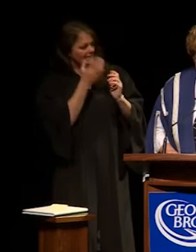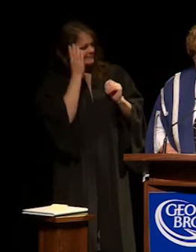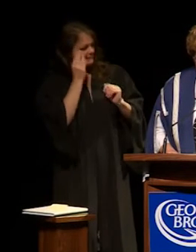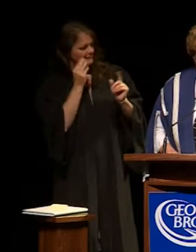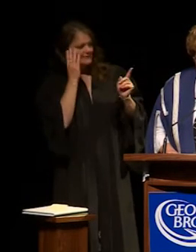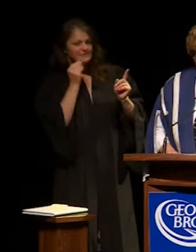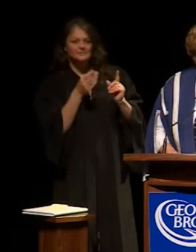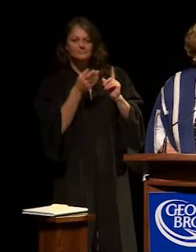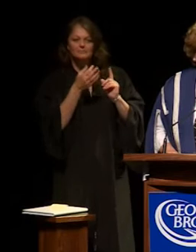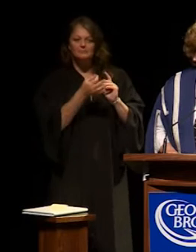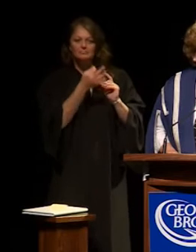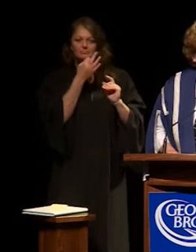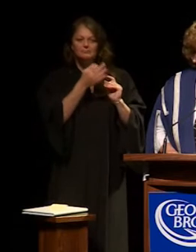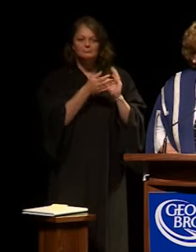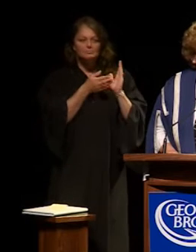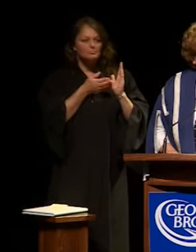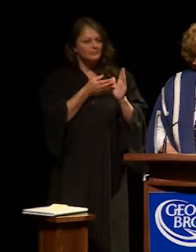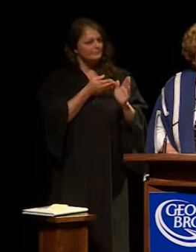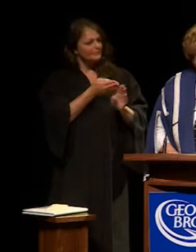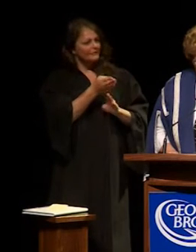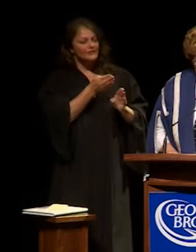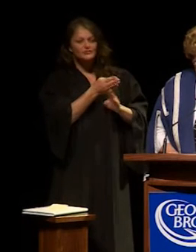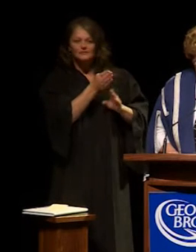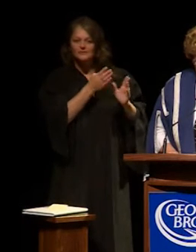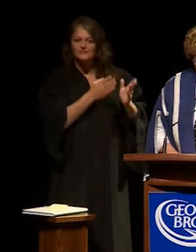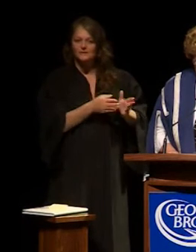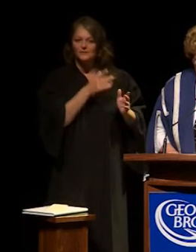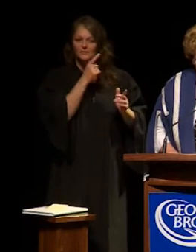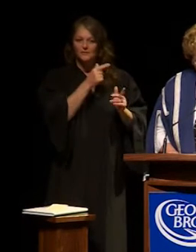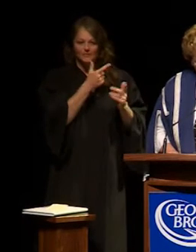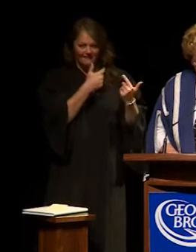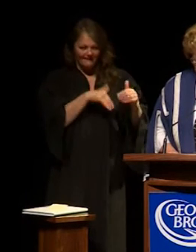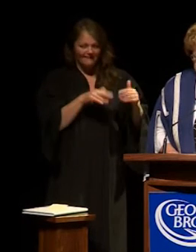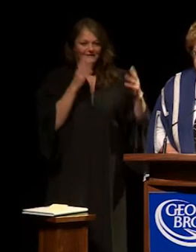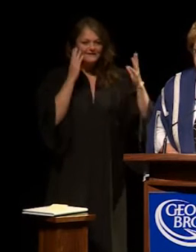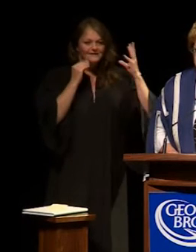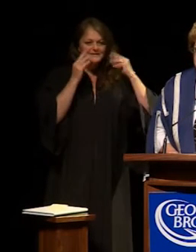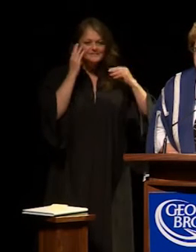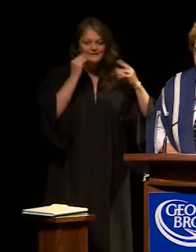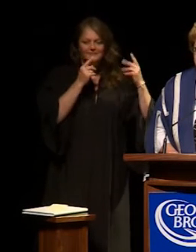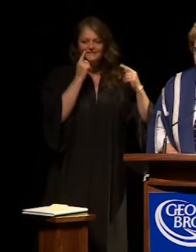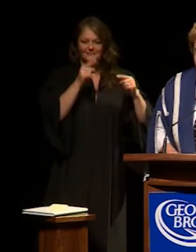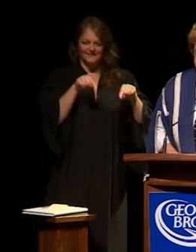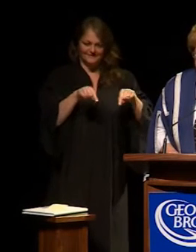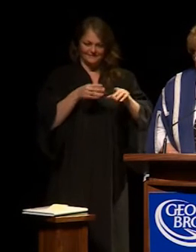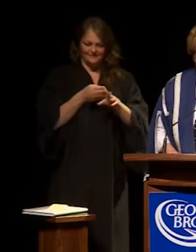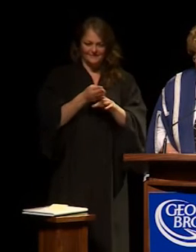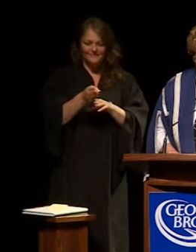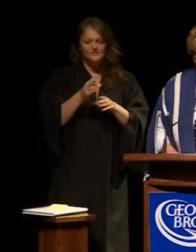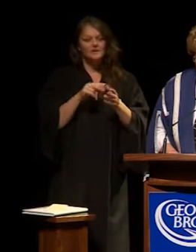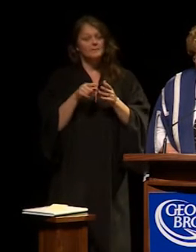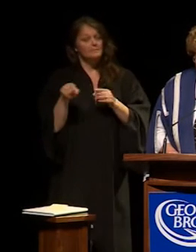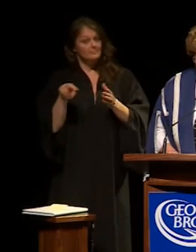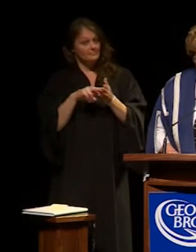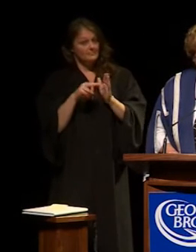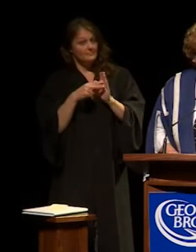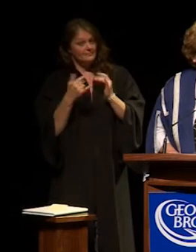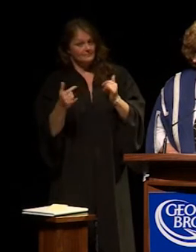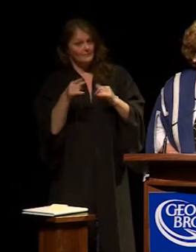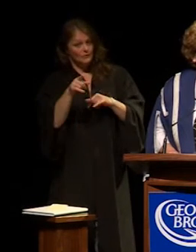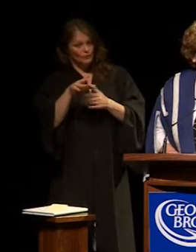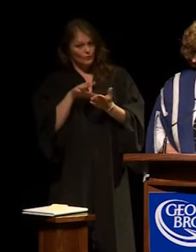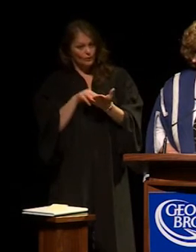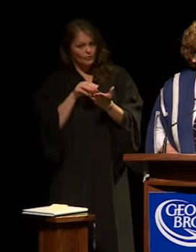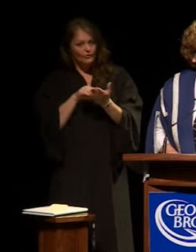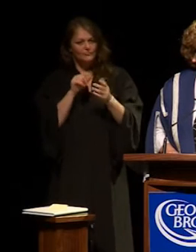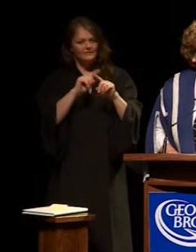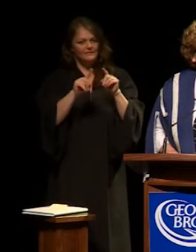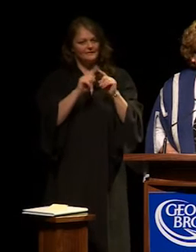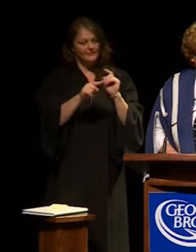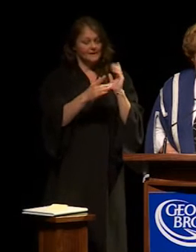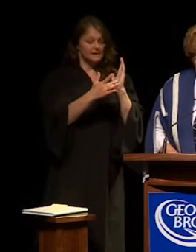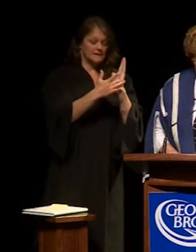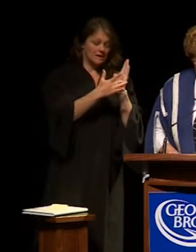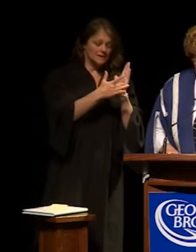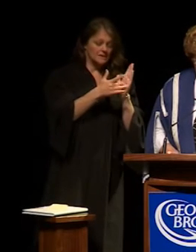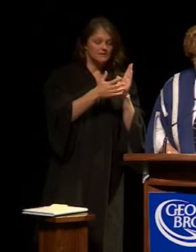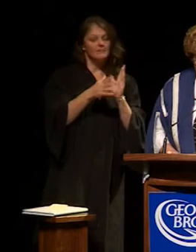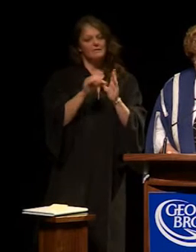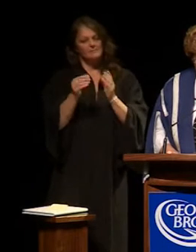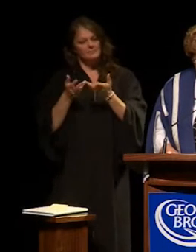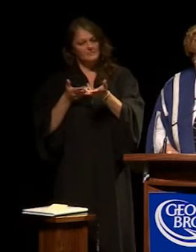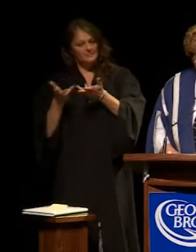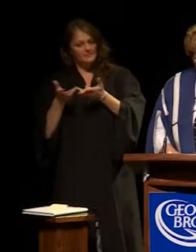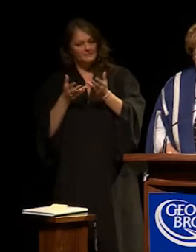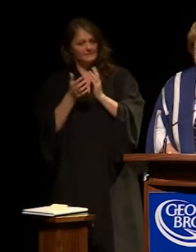industry. You've built the technical skills and people skills employers require, both now and into the